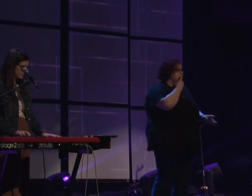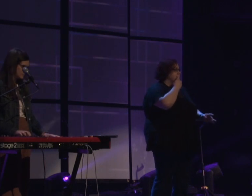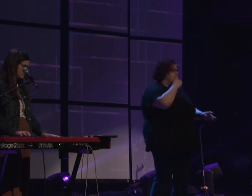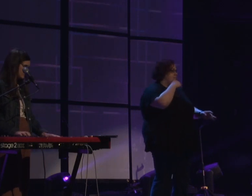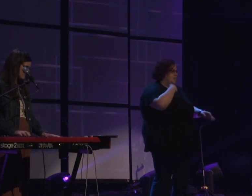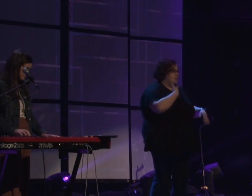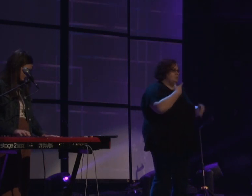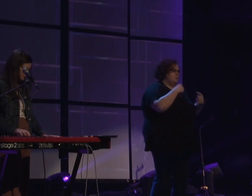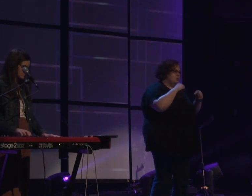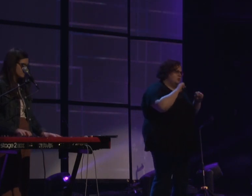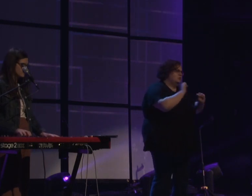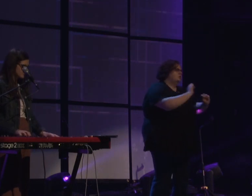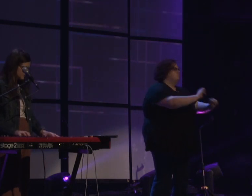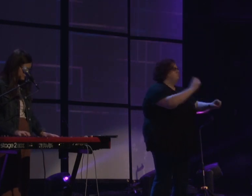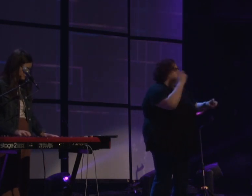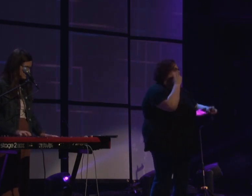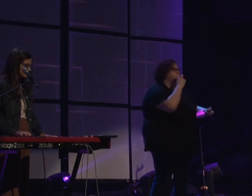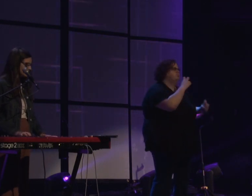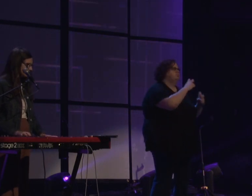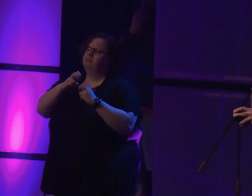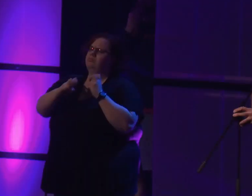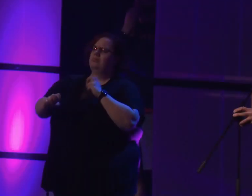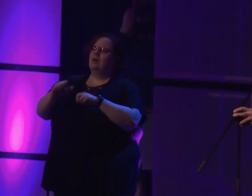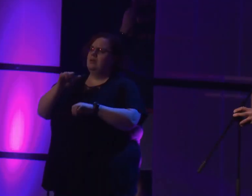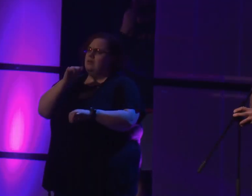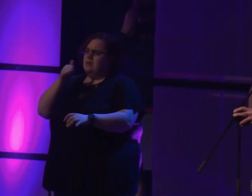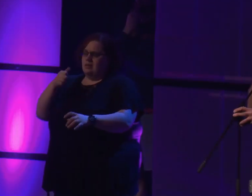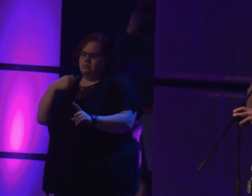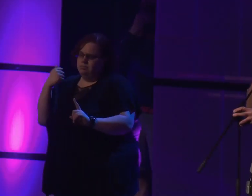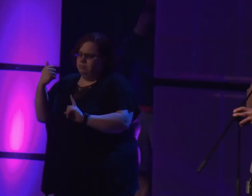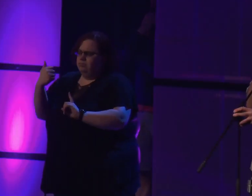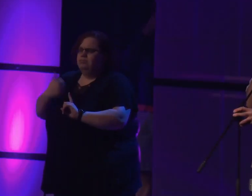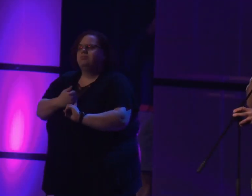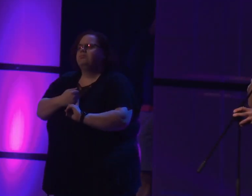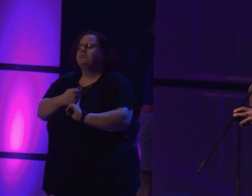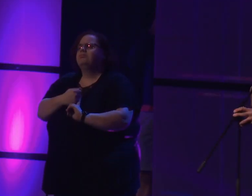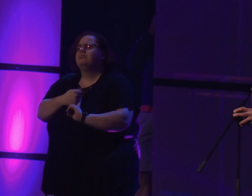'Cause lately I've been really trying hard not to get